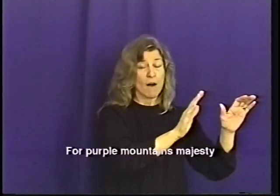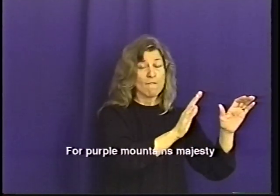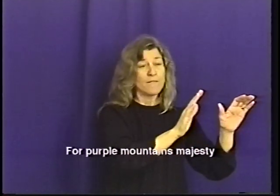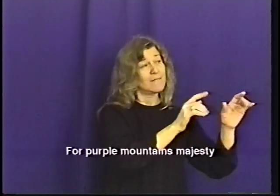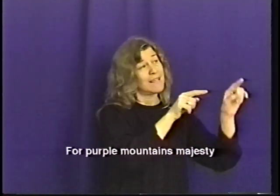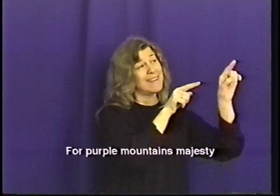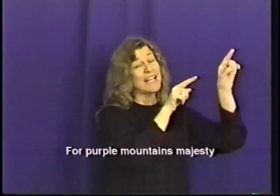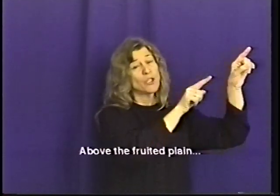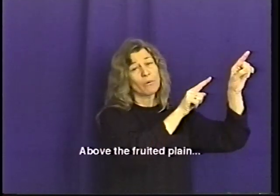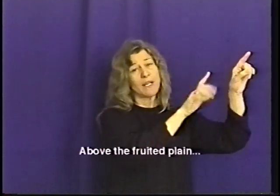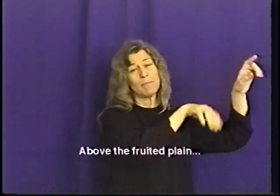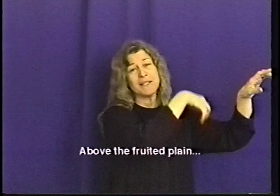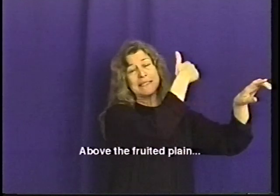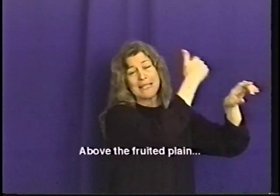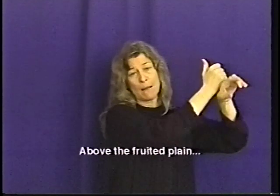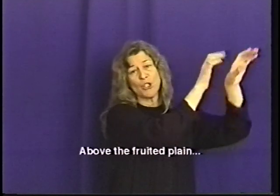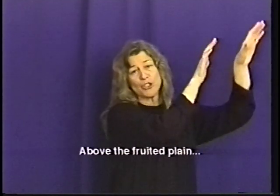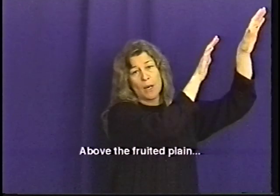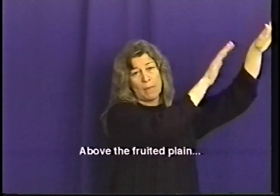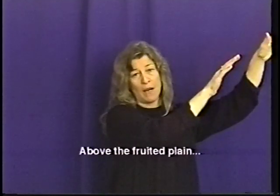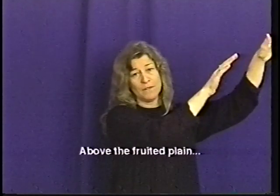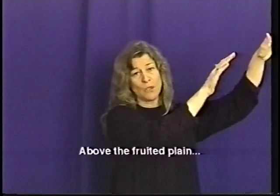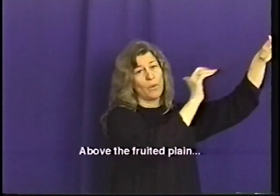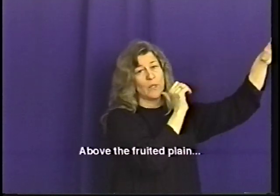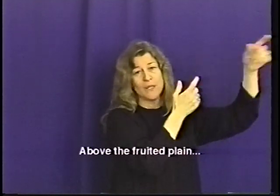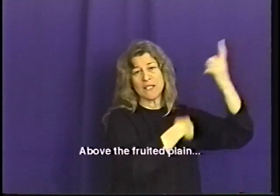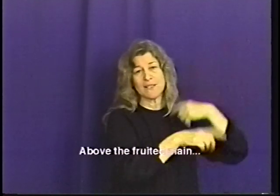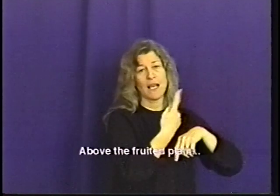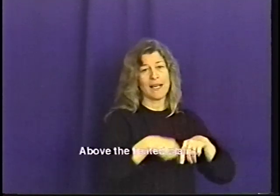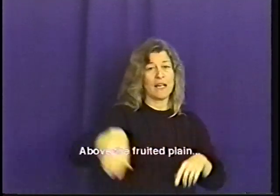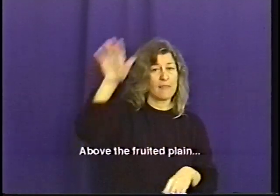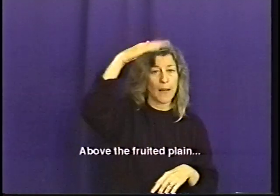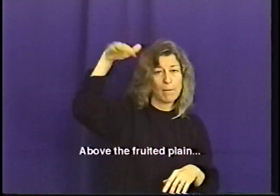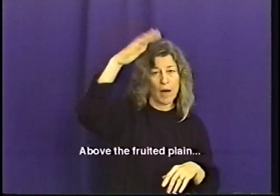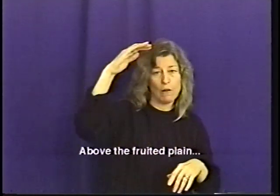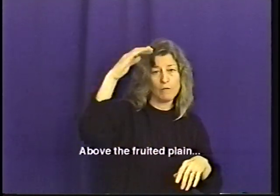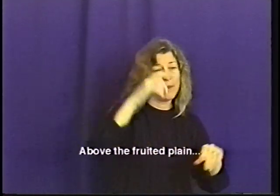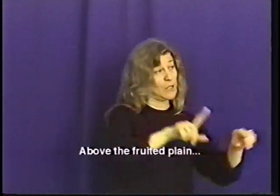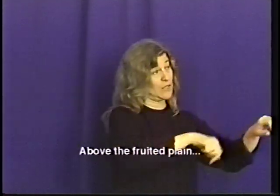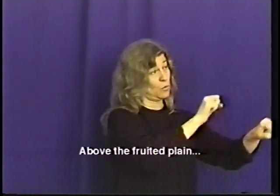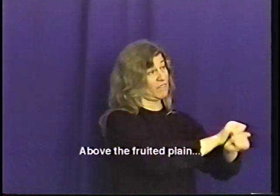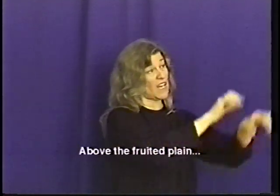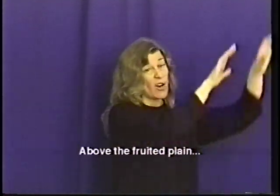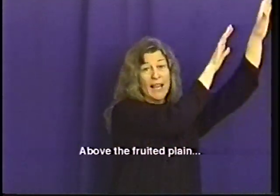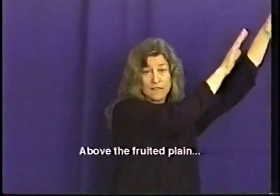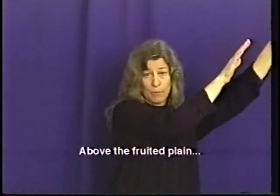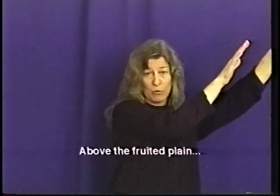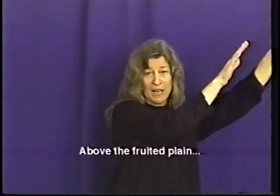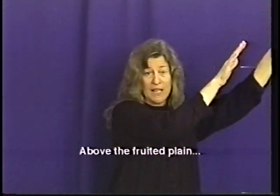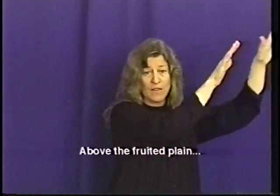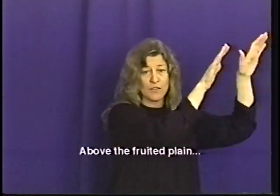Above, that's already been established above, so we don't need to sign anything above because we've got our hands up already and there's the